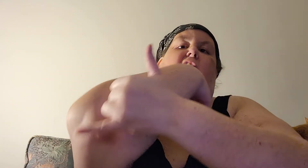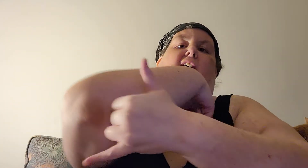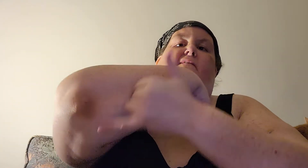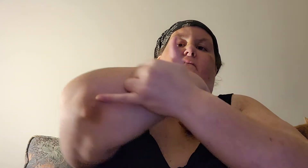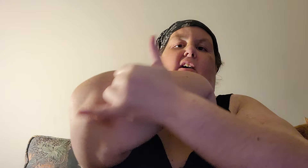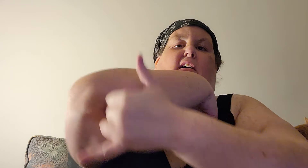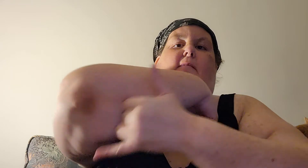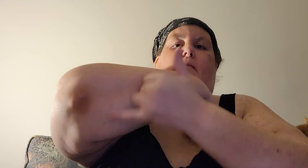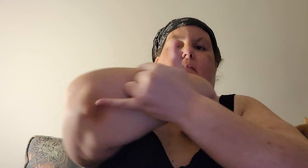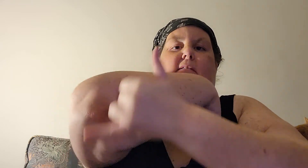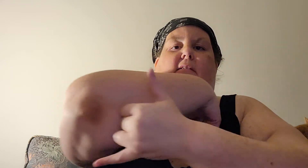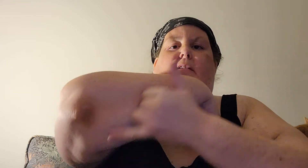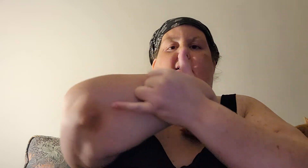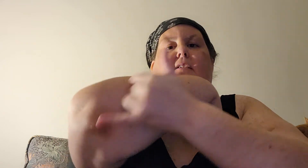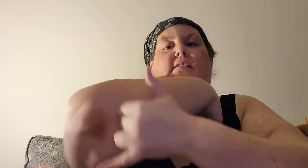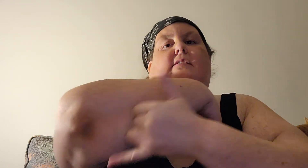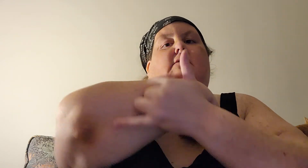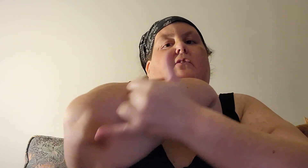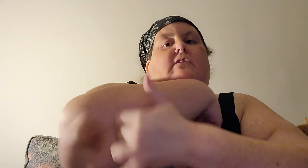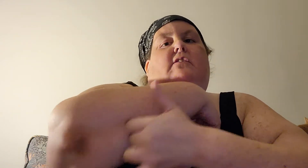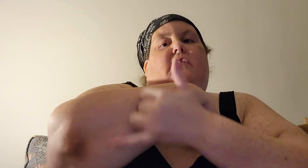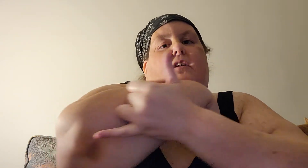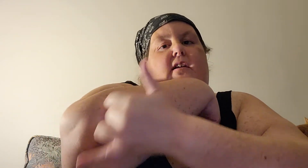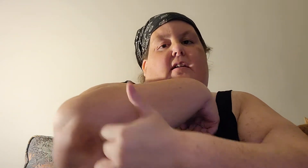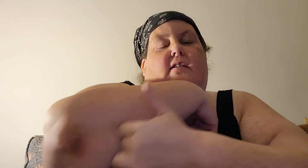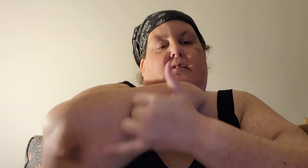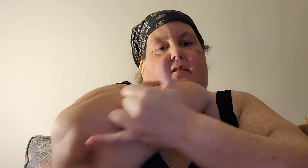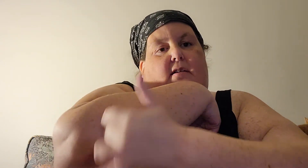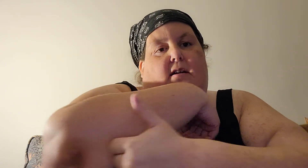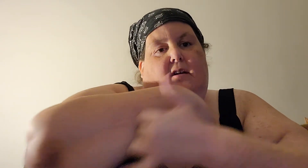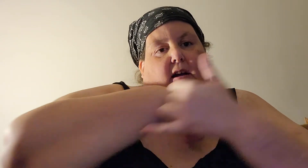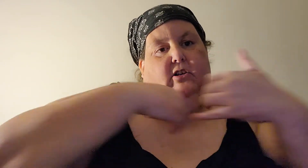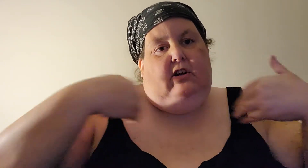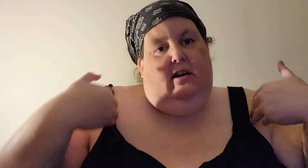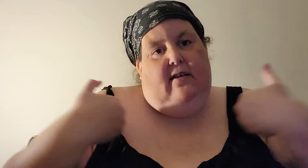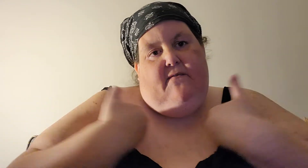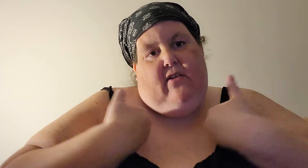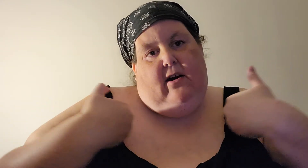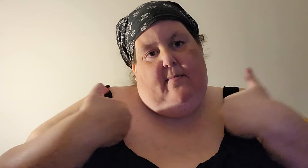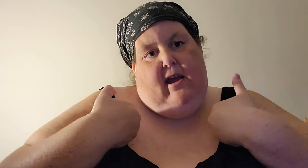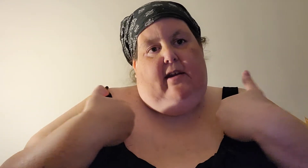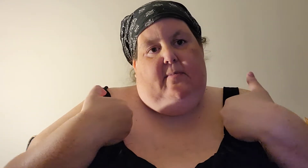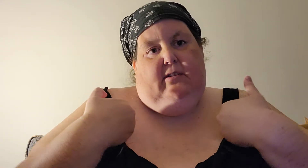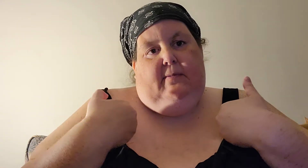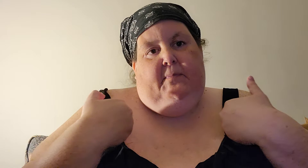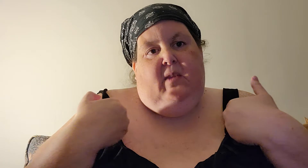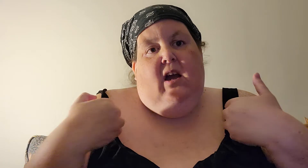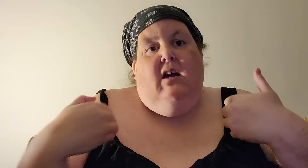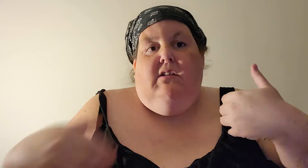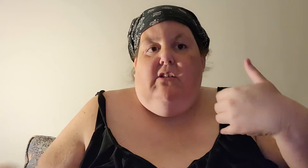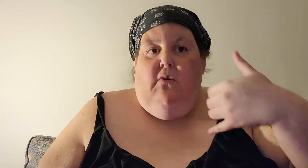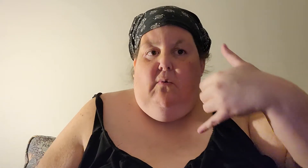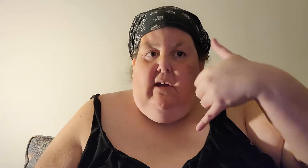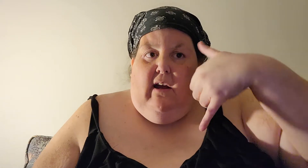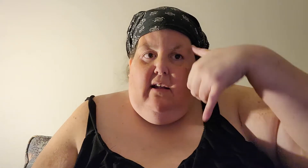and farm. So those are the country and farm animals. So we got